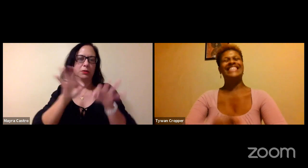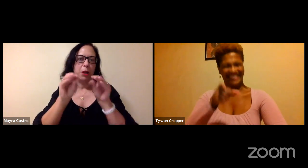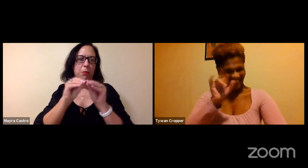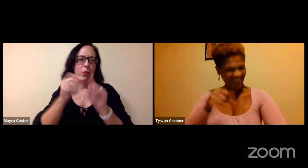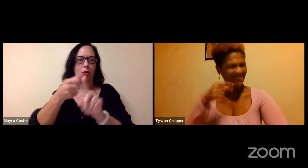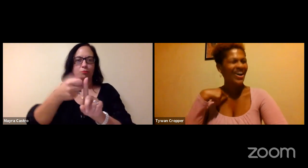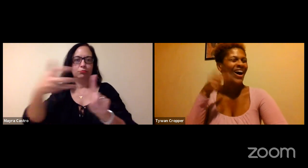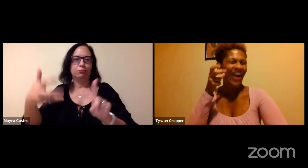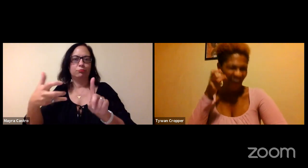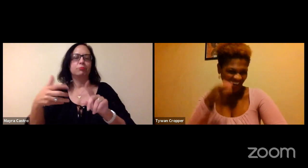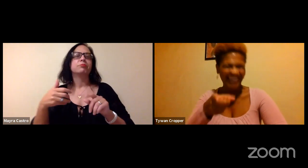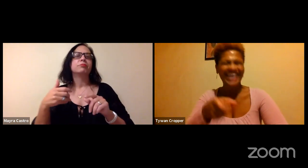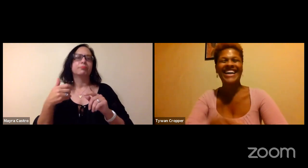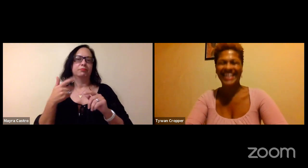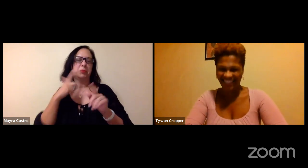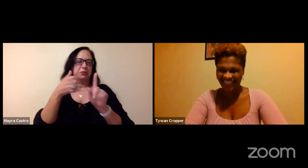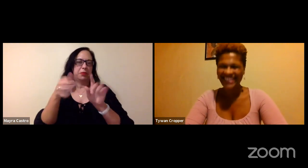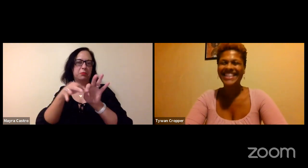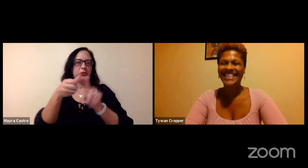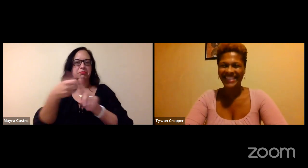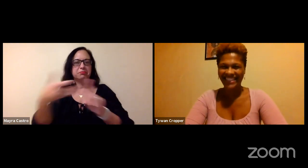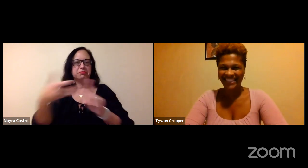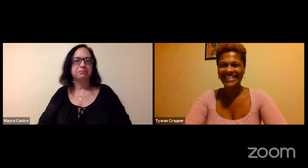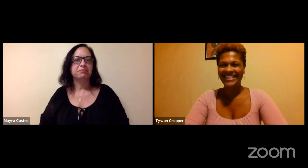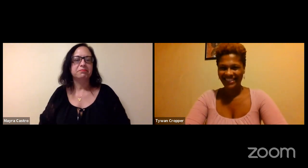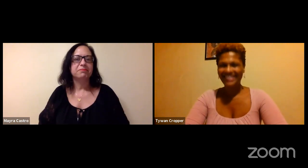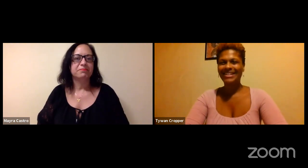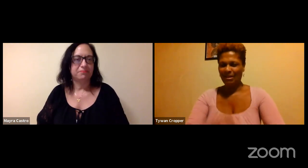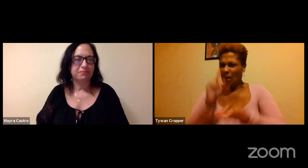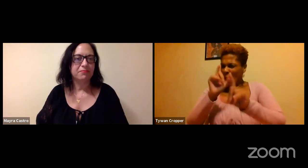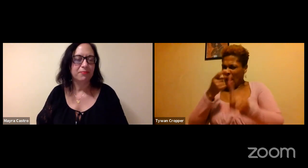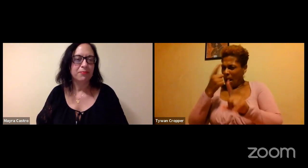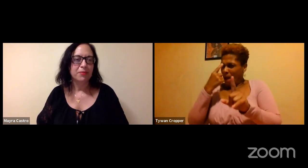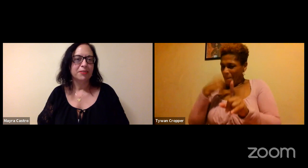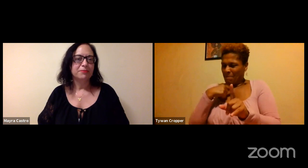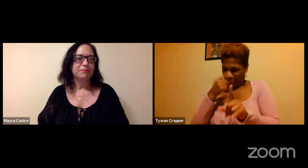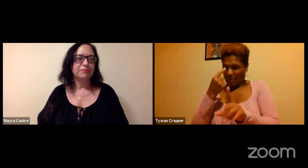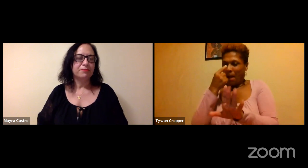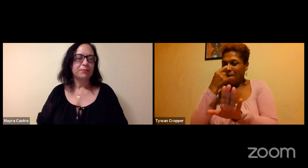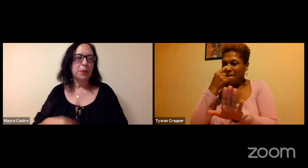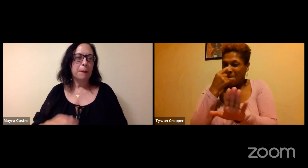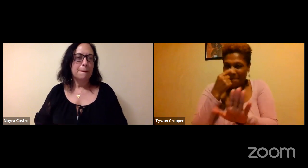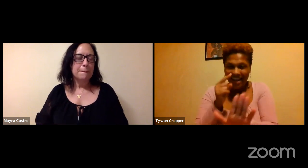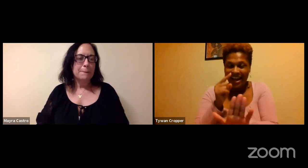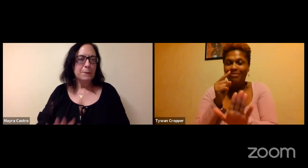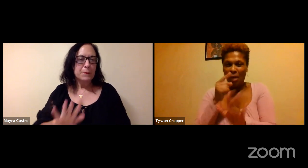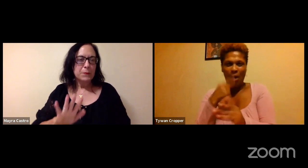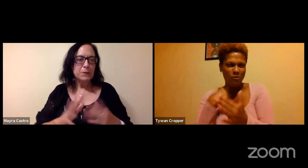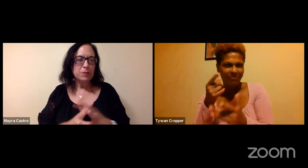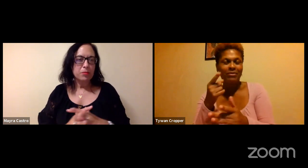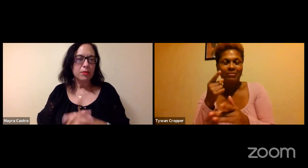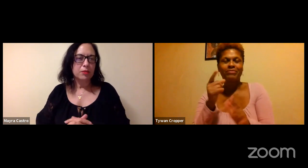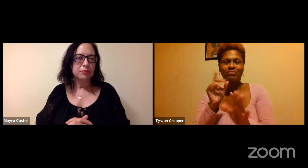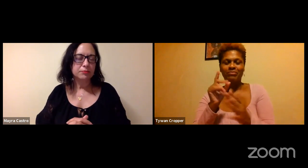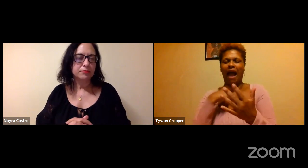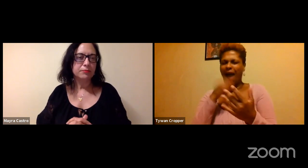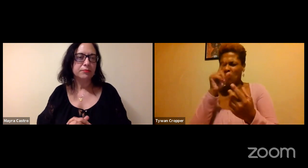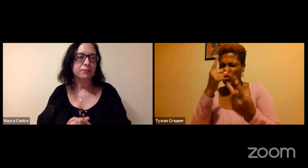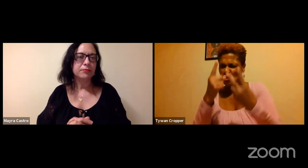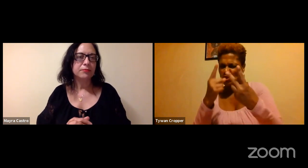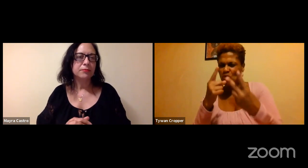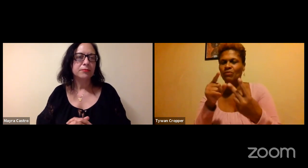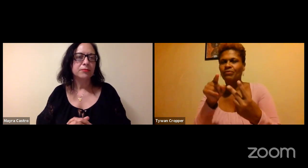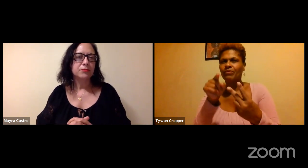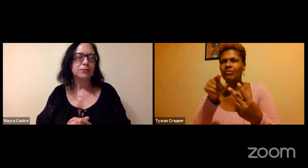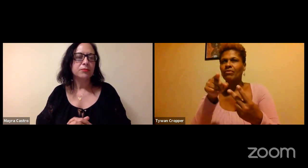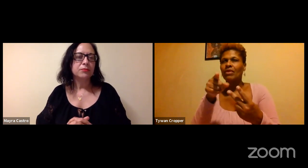And then I went into what I'm currently doing, which is directing Camp Soul for the Deaf.